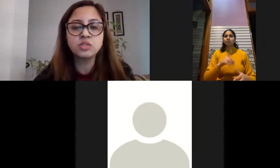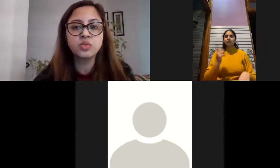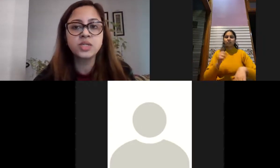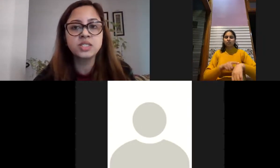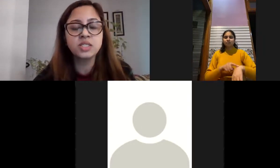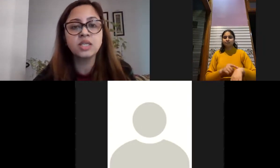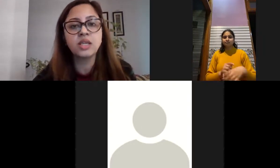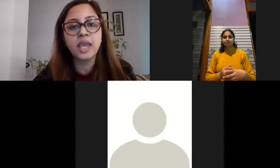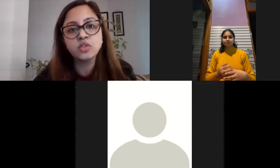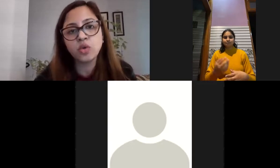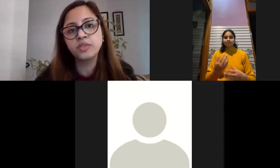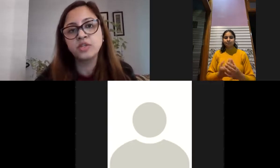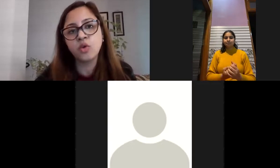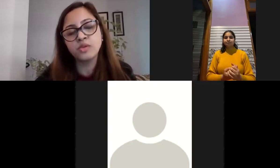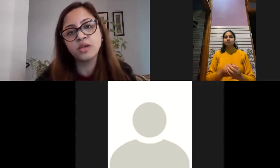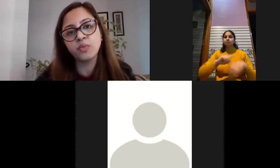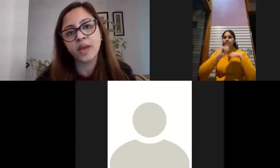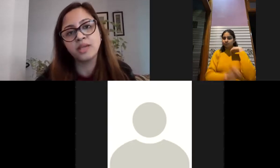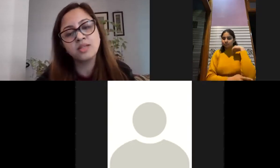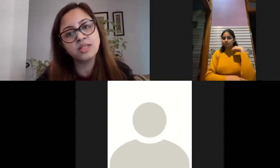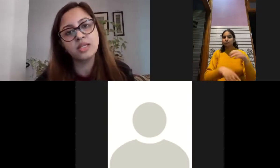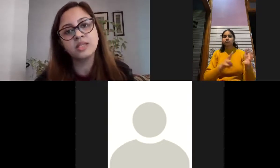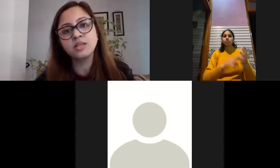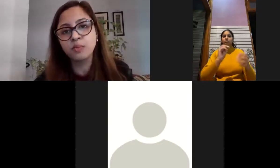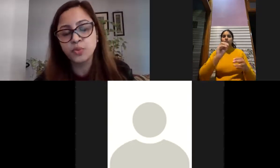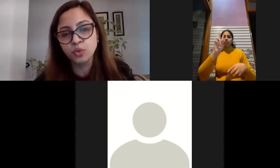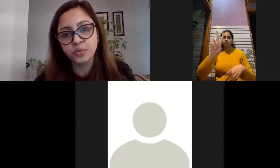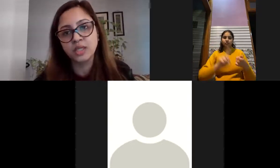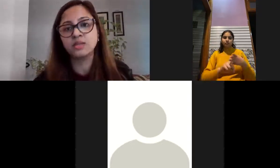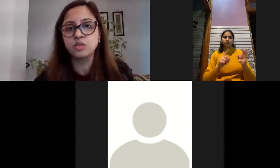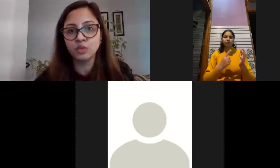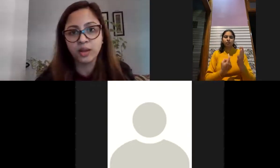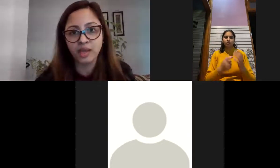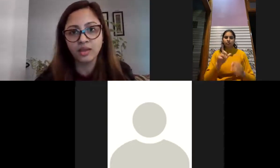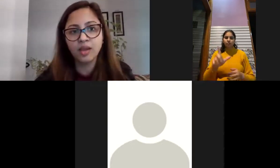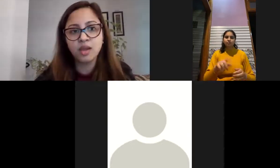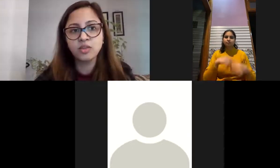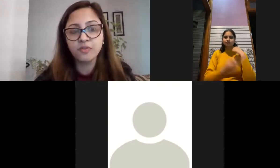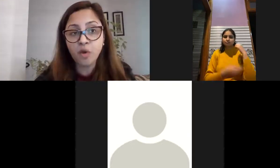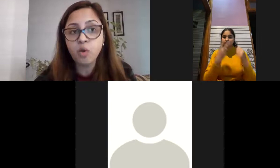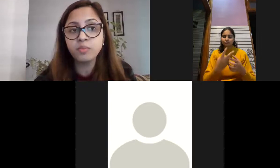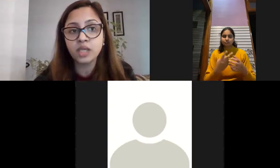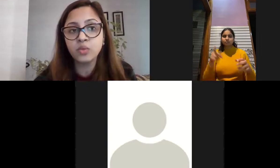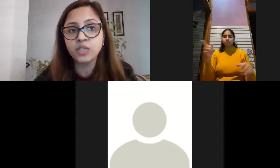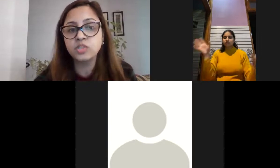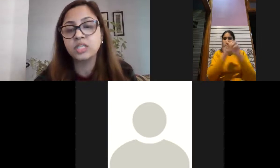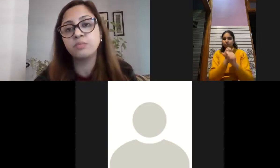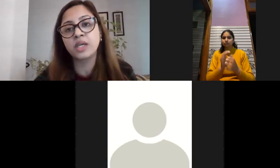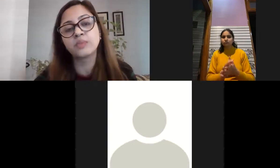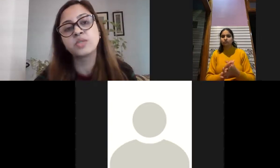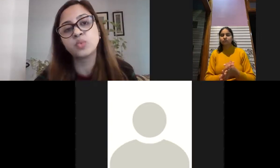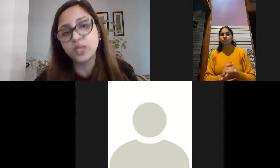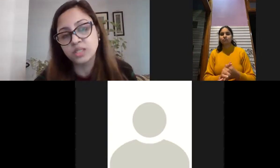reach towards the end of the novel, her whiteness is later appropriated to black, the form in which